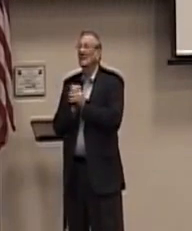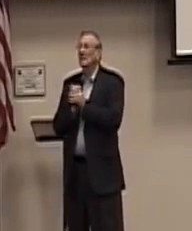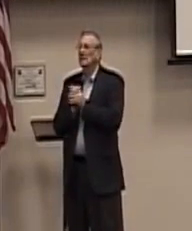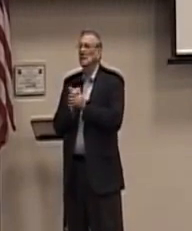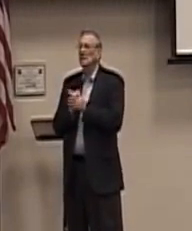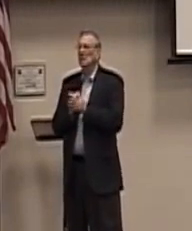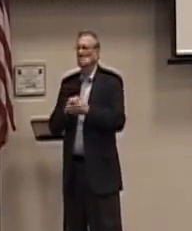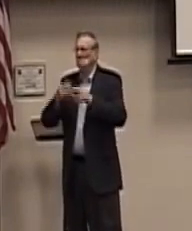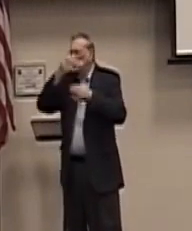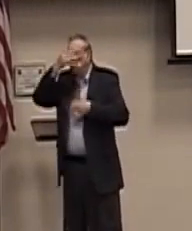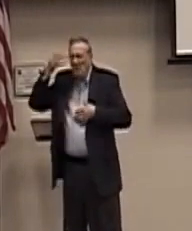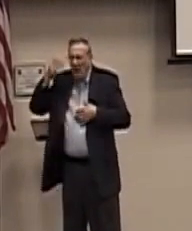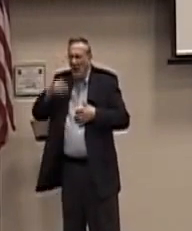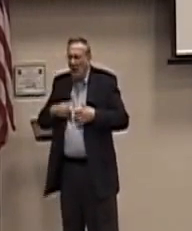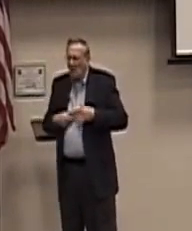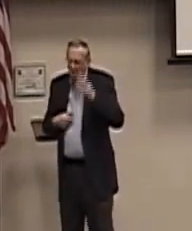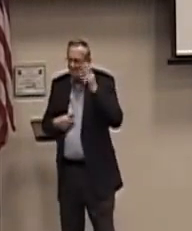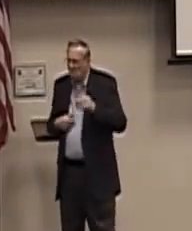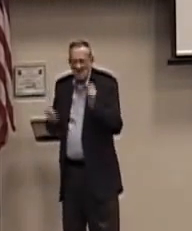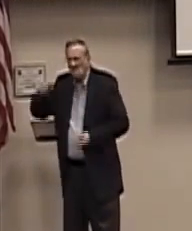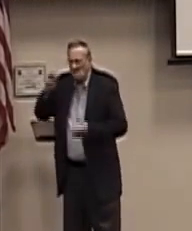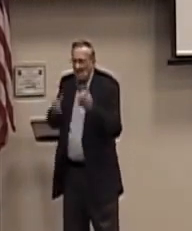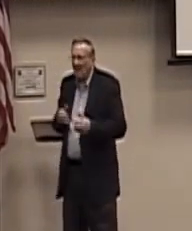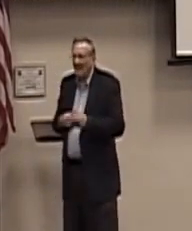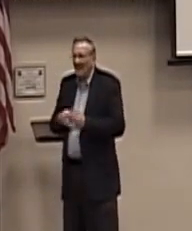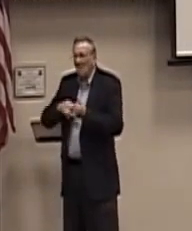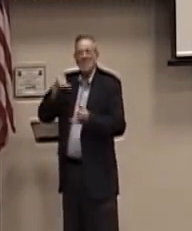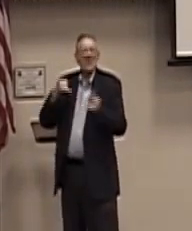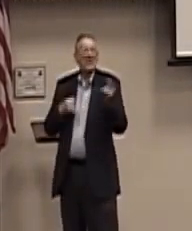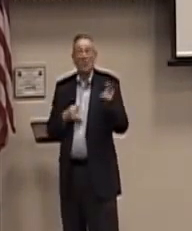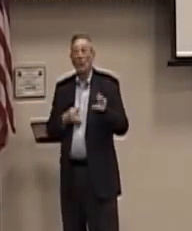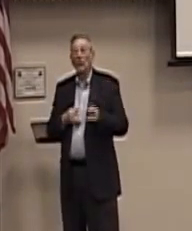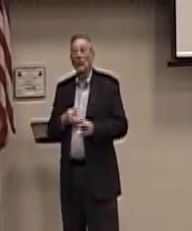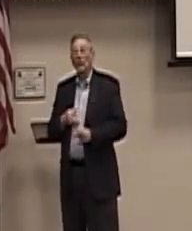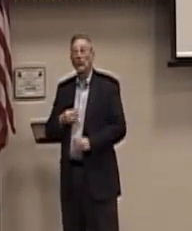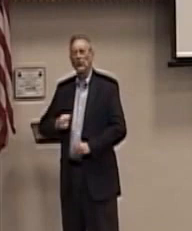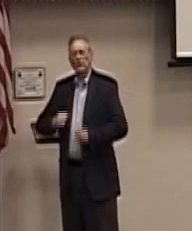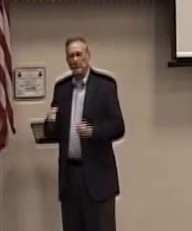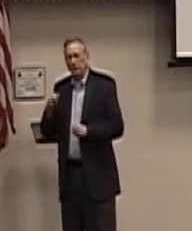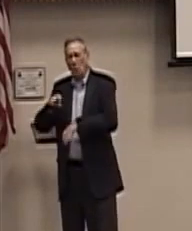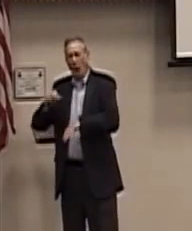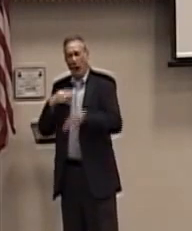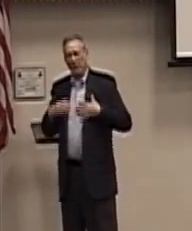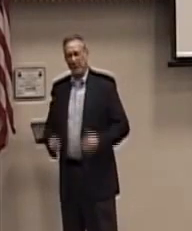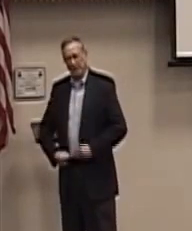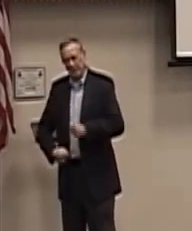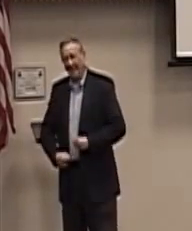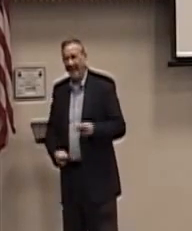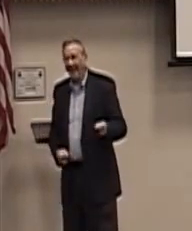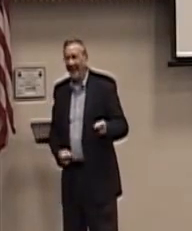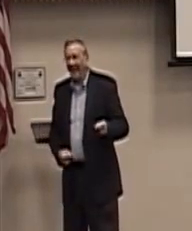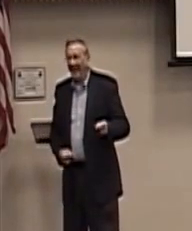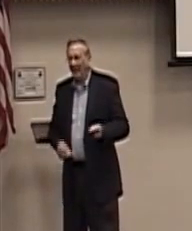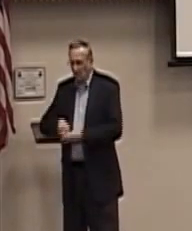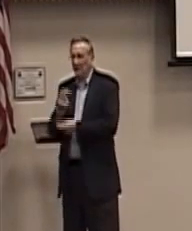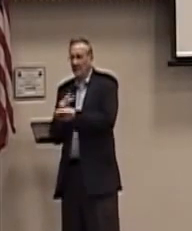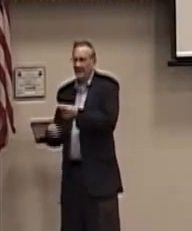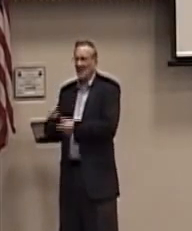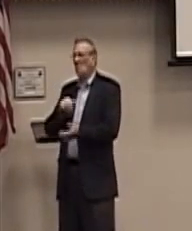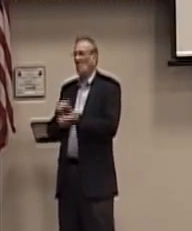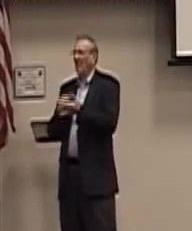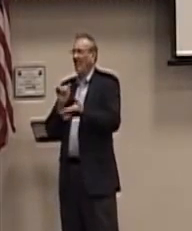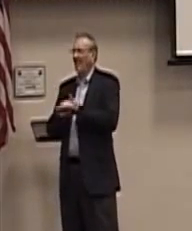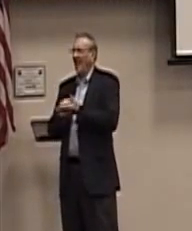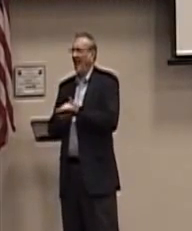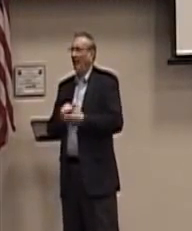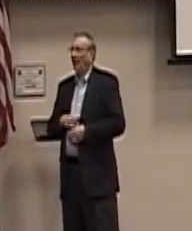He has he looks kind of thin there, but this guy's cut. He's like a rock. All the acrobatics, everything goes along with it.